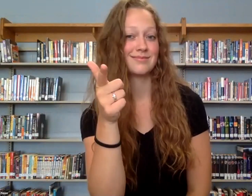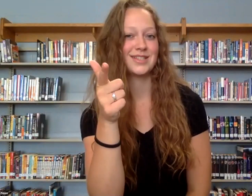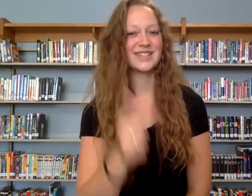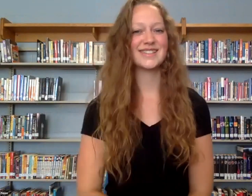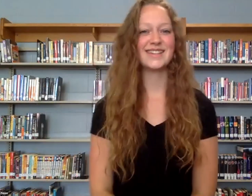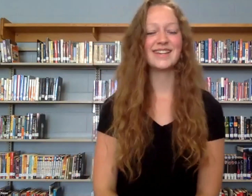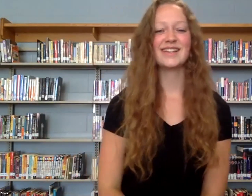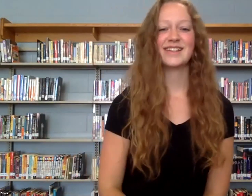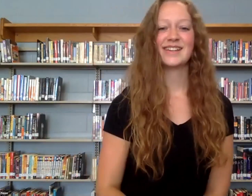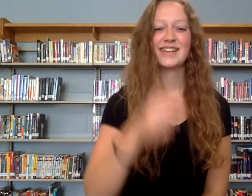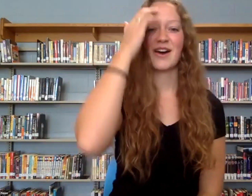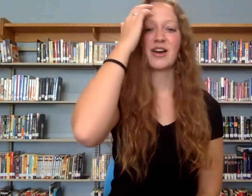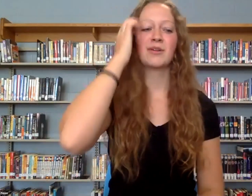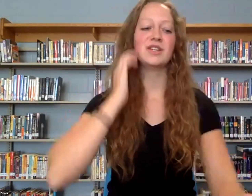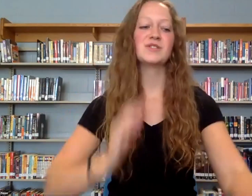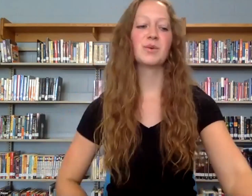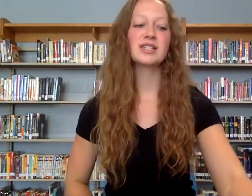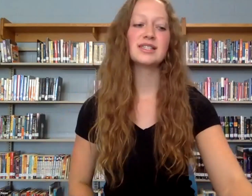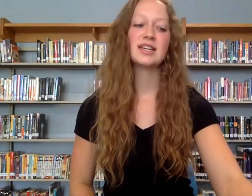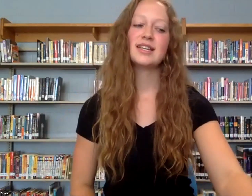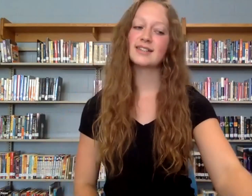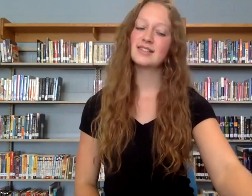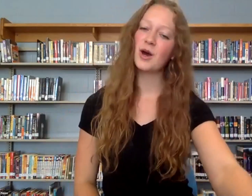Good. Now, a couple of the useful words. Yes,